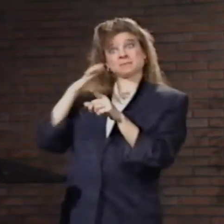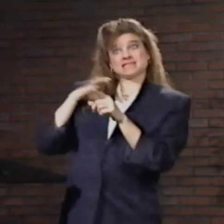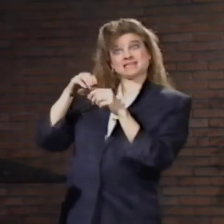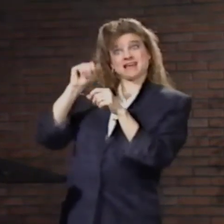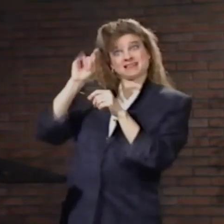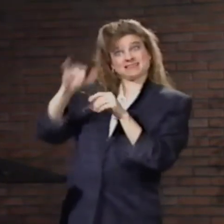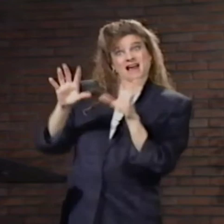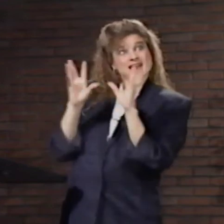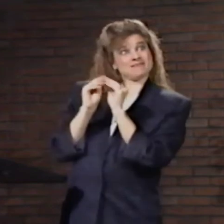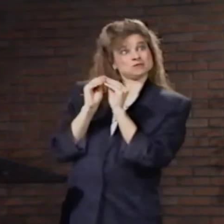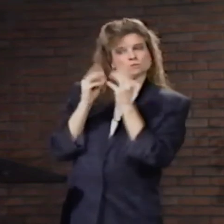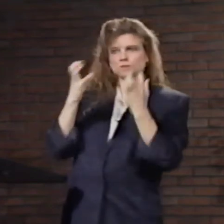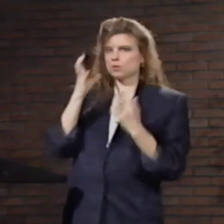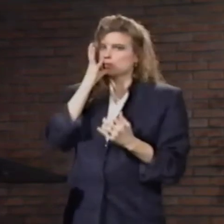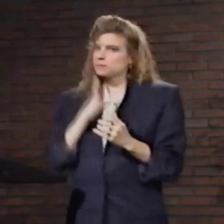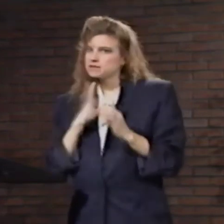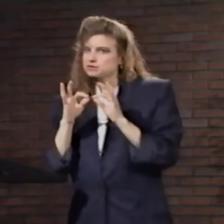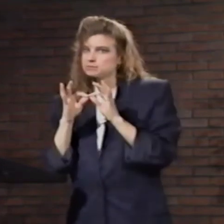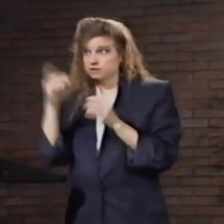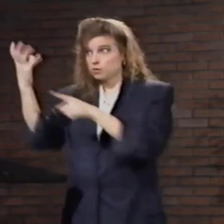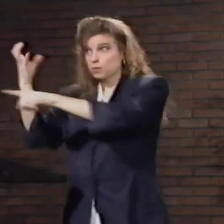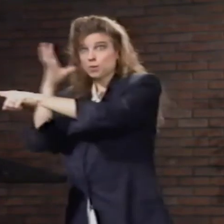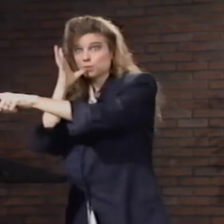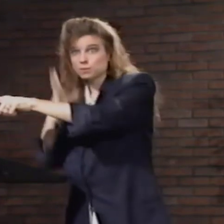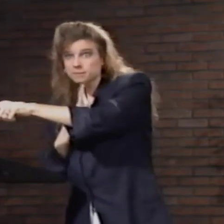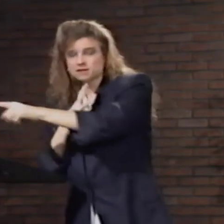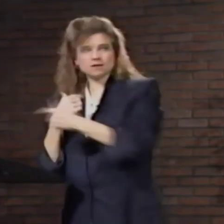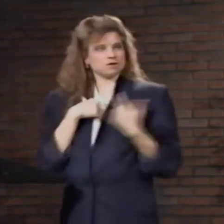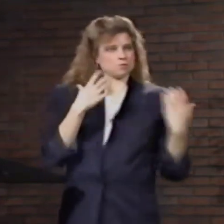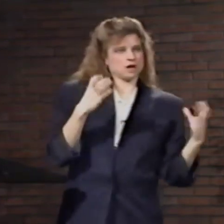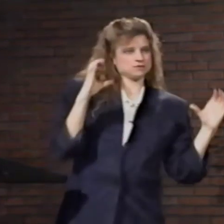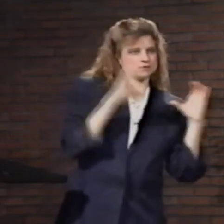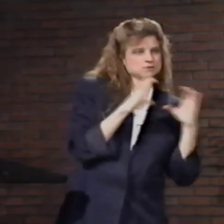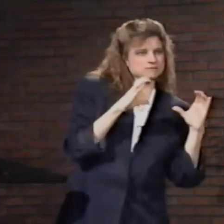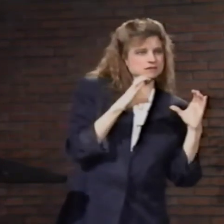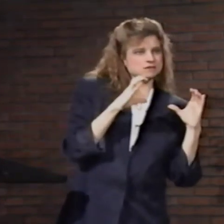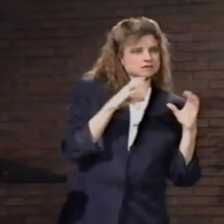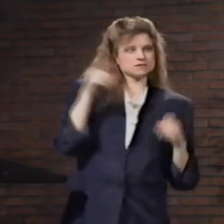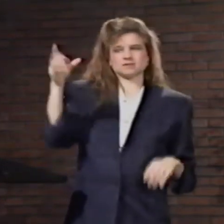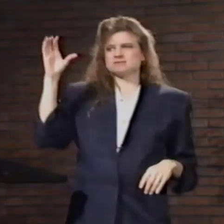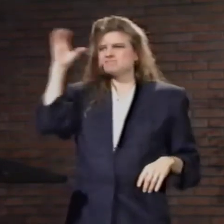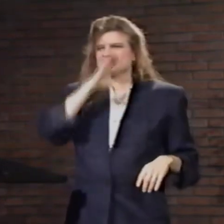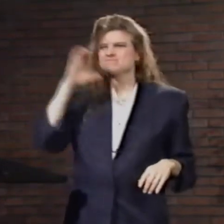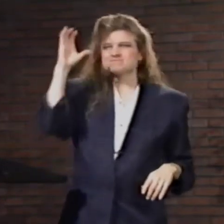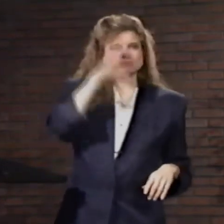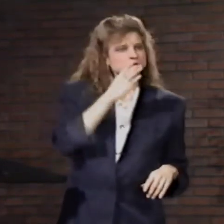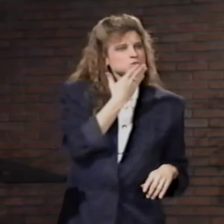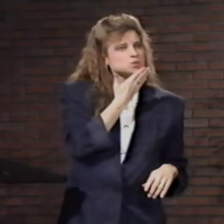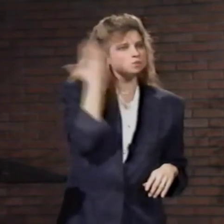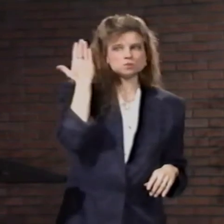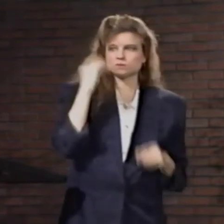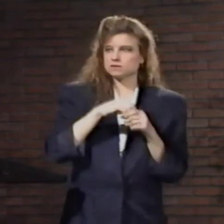was a female conference, and so the conference committee wanted me to have a female certified